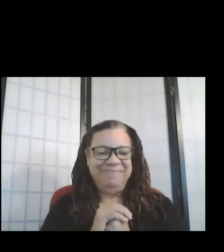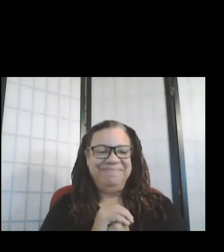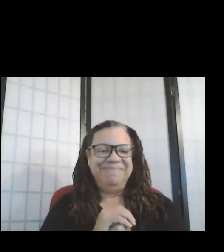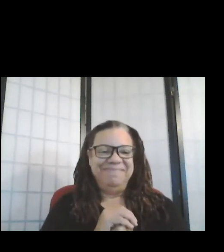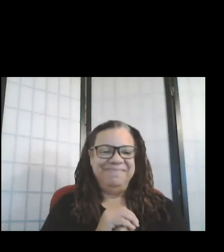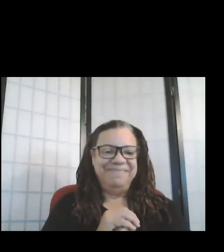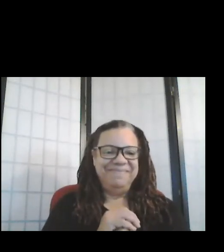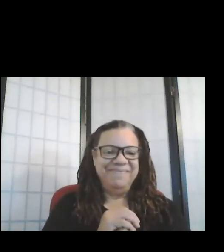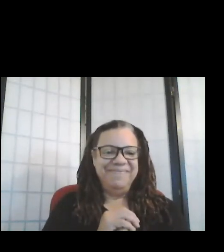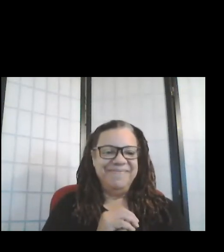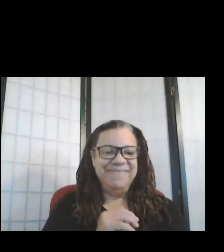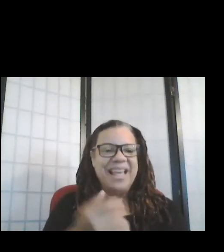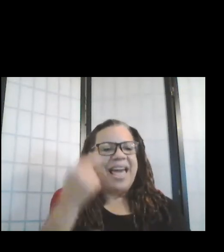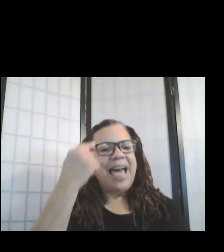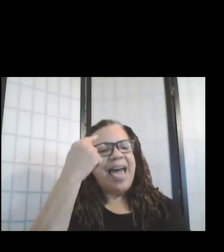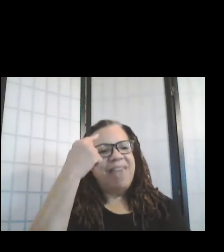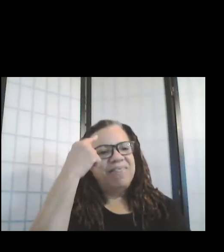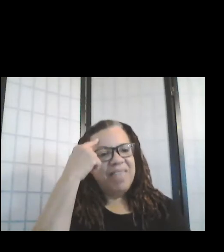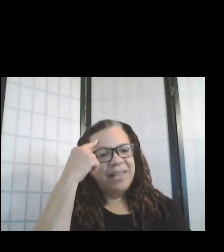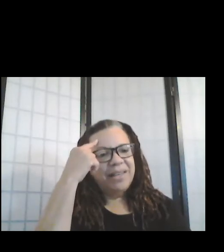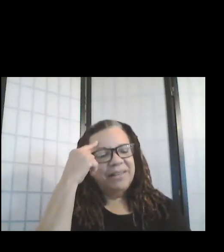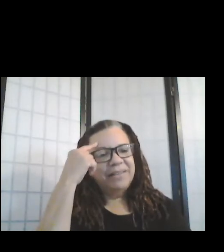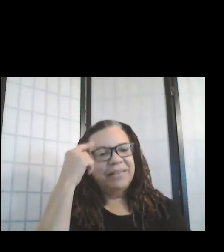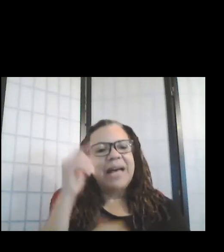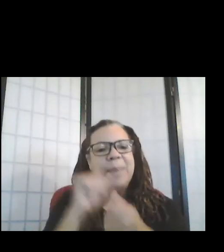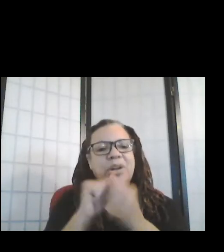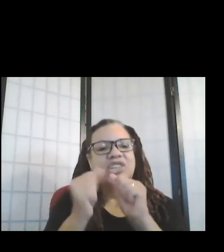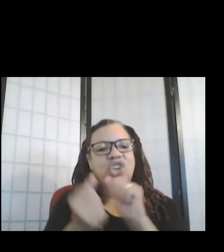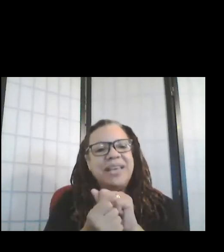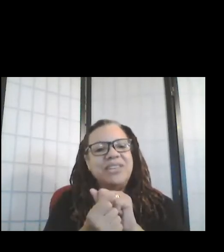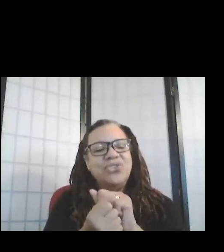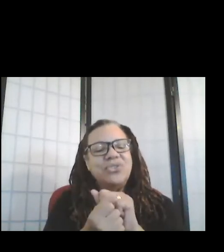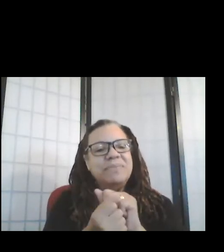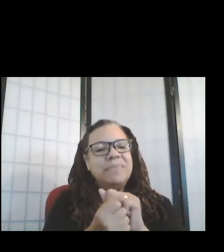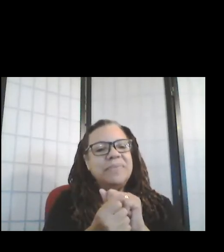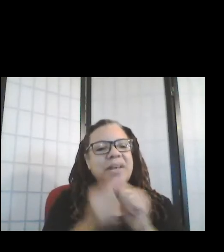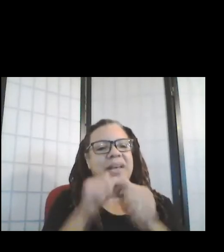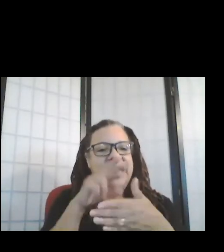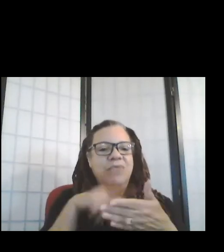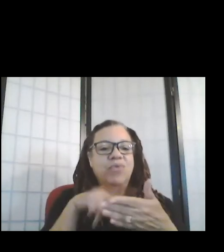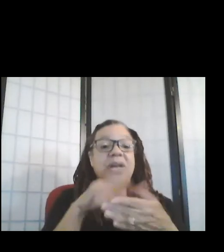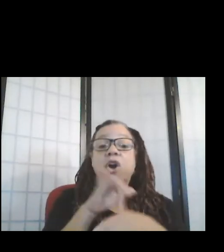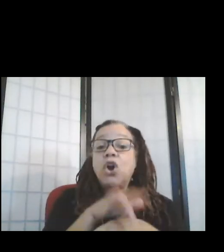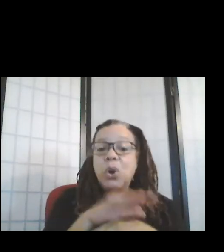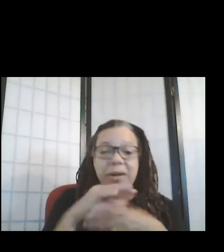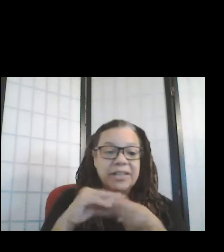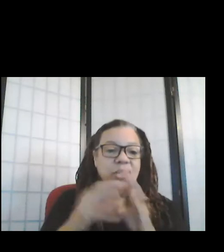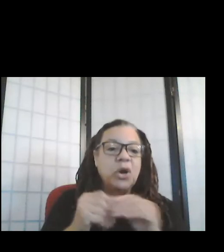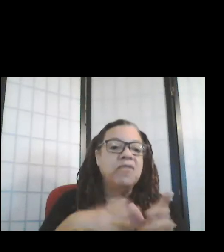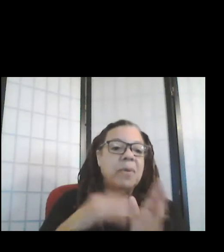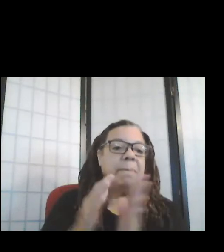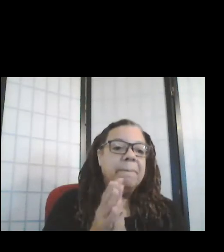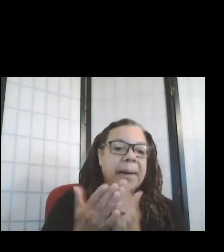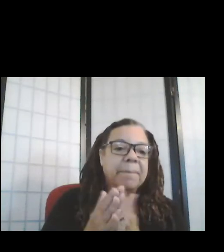I think I'll sort of change gears and read an earlier story. This is from my book,